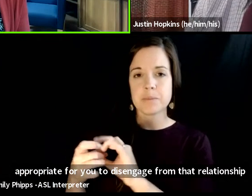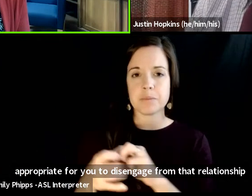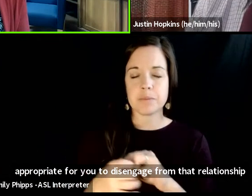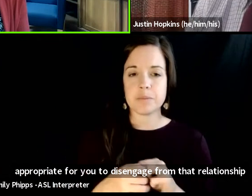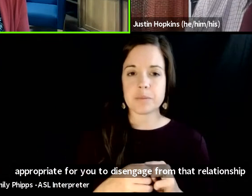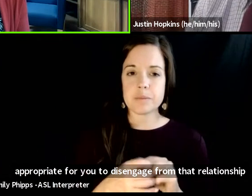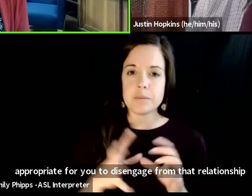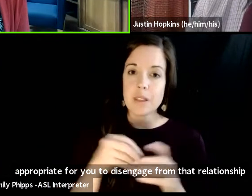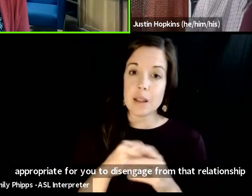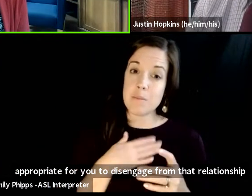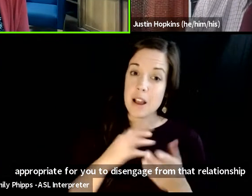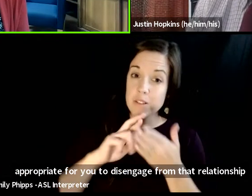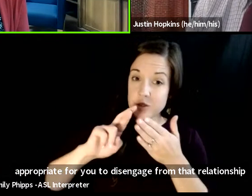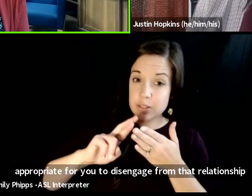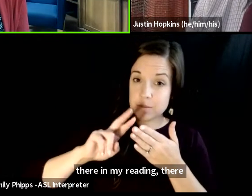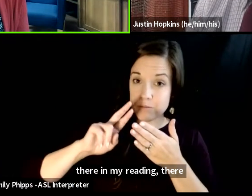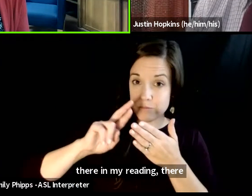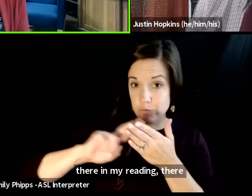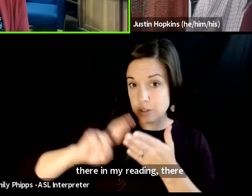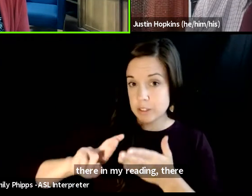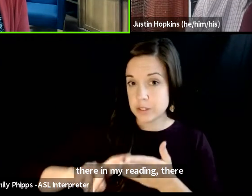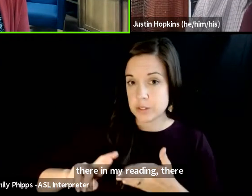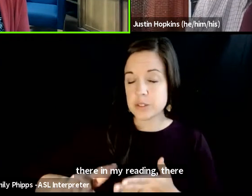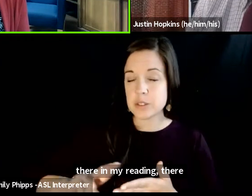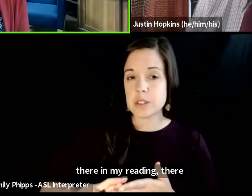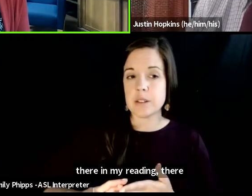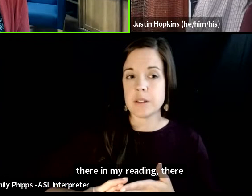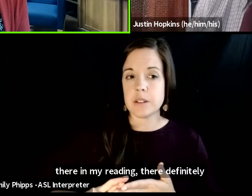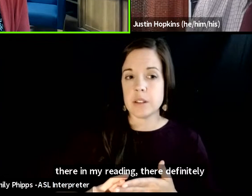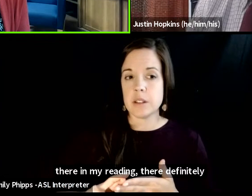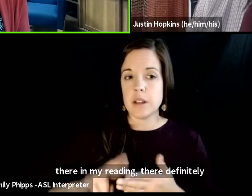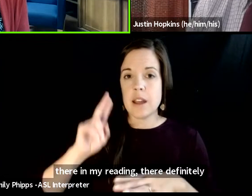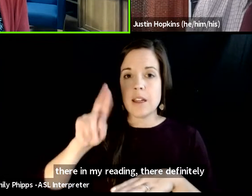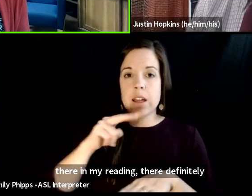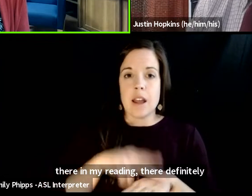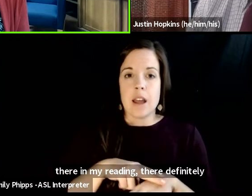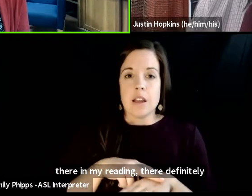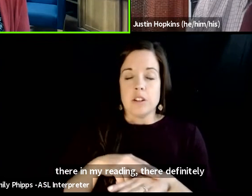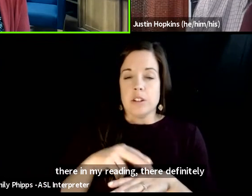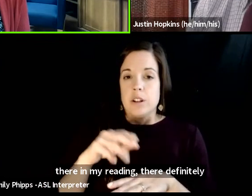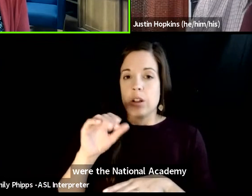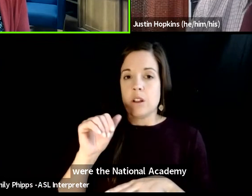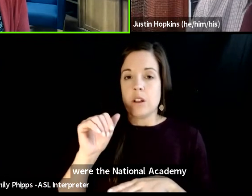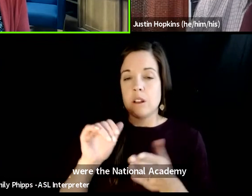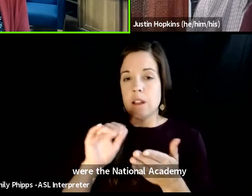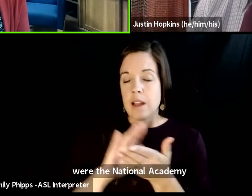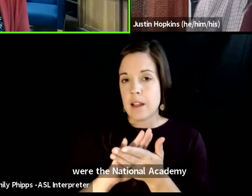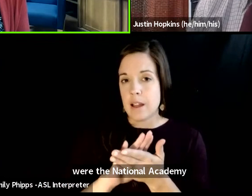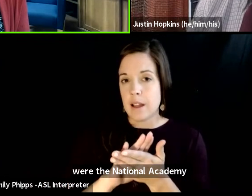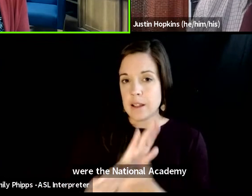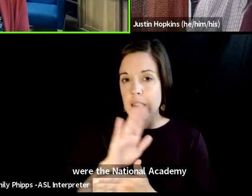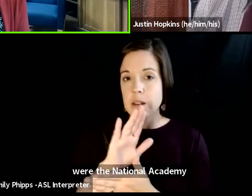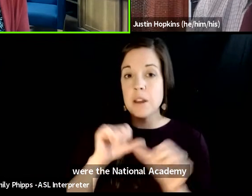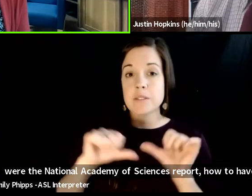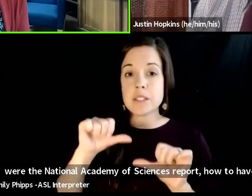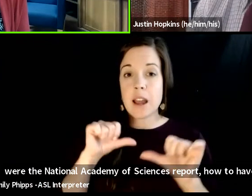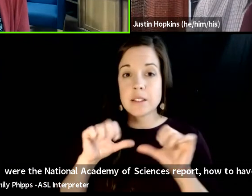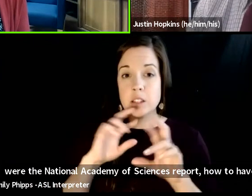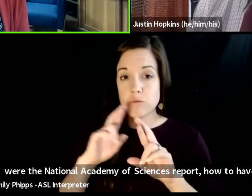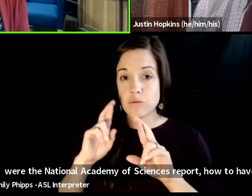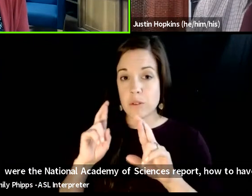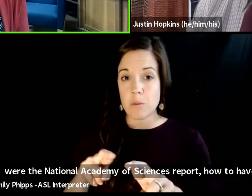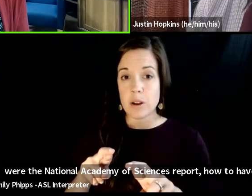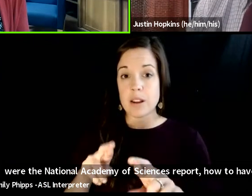In my reading, there definitely were the National Academy of Sciences report had a very detailed